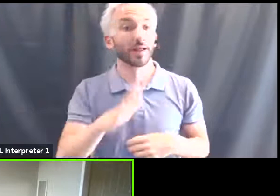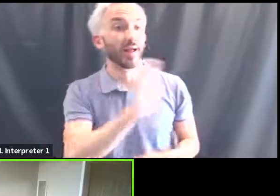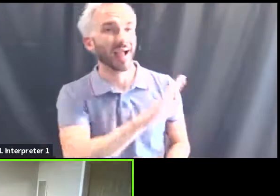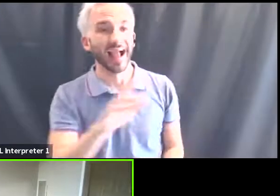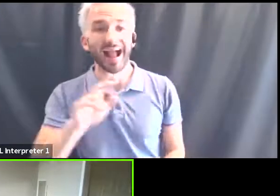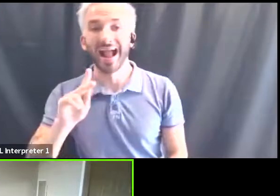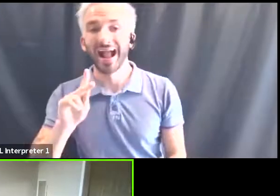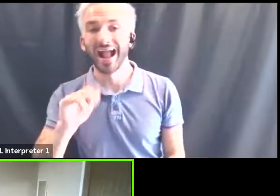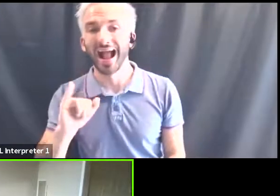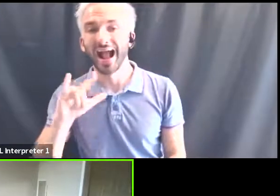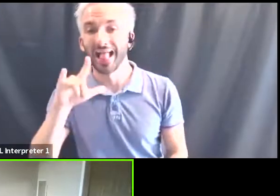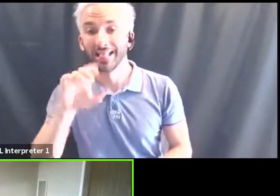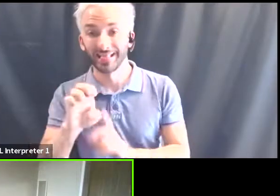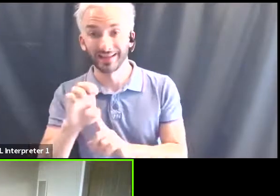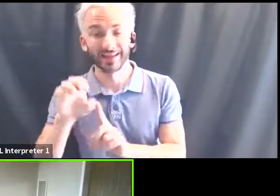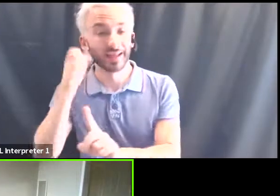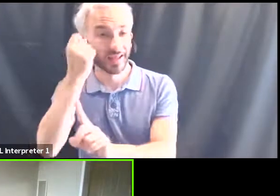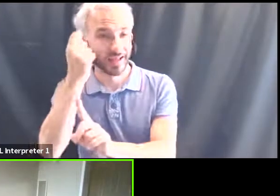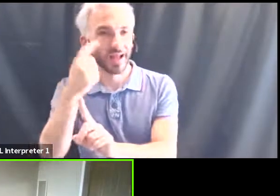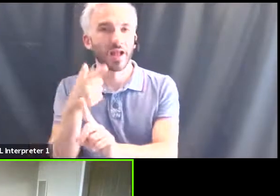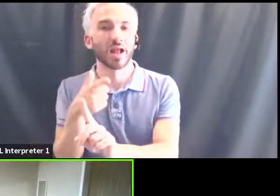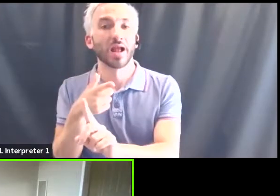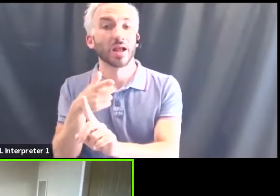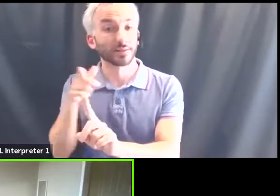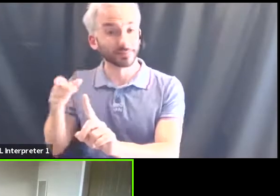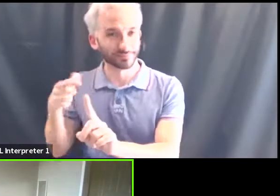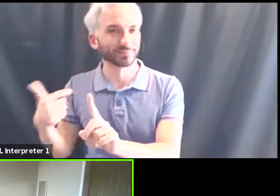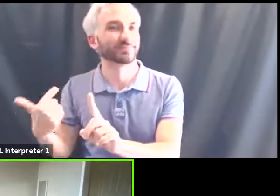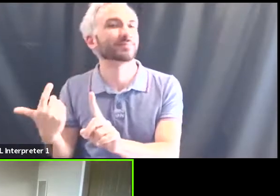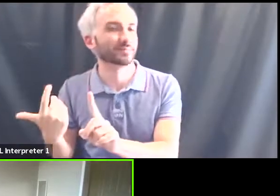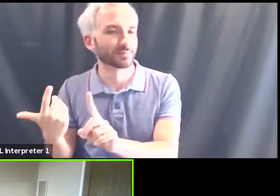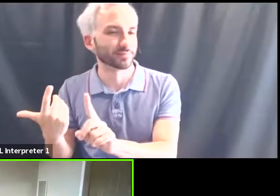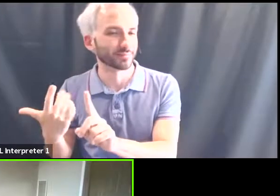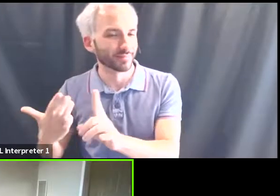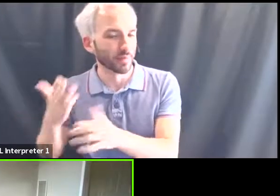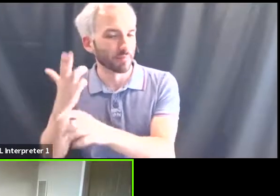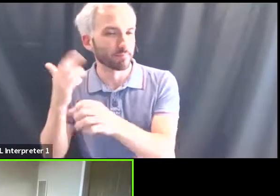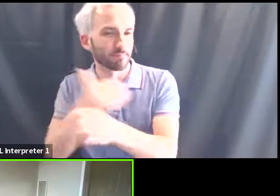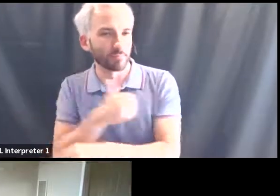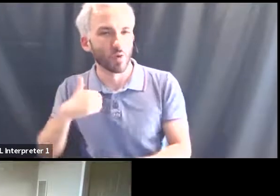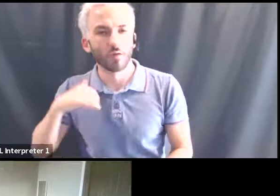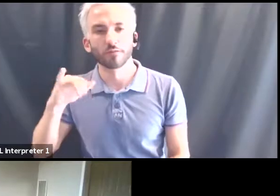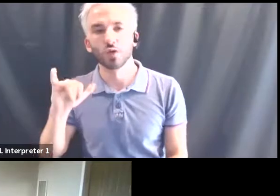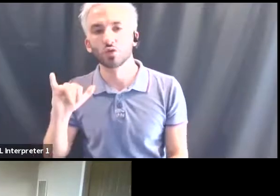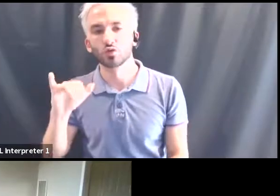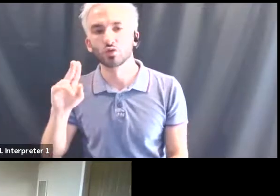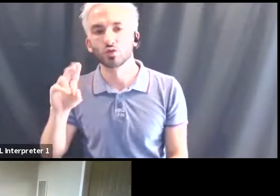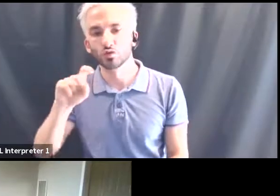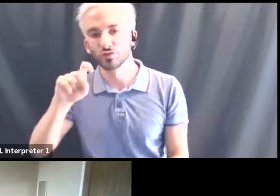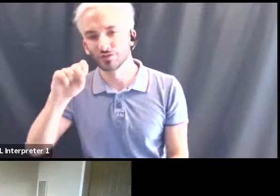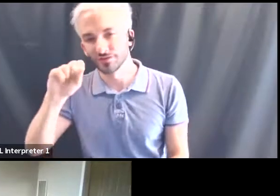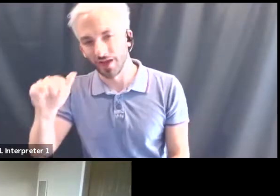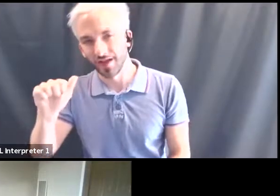going to speak as soon as we stop, is a member of the USA Equity Committee. Excellent.